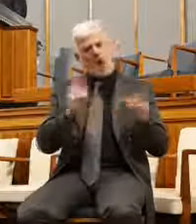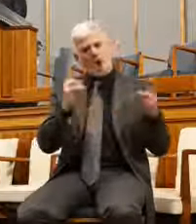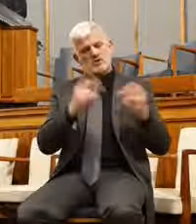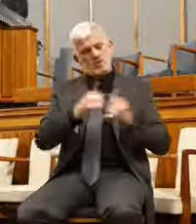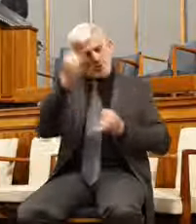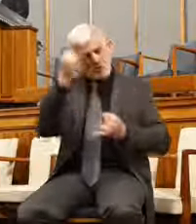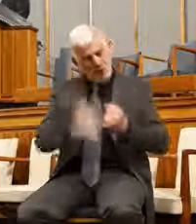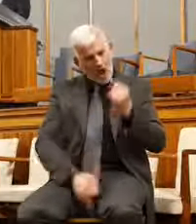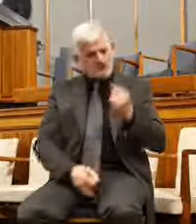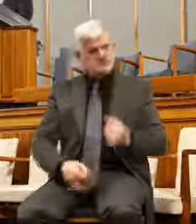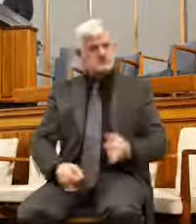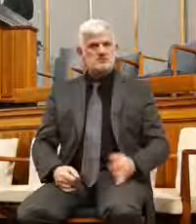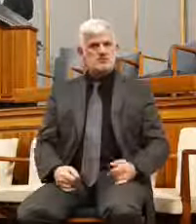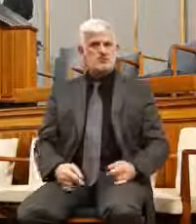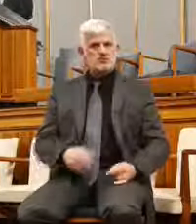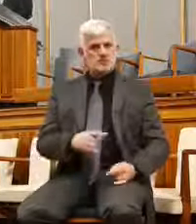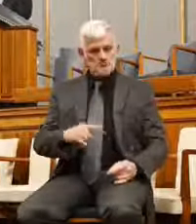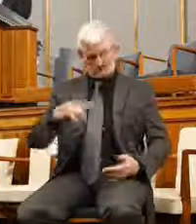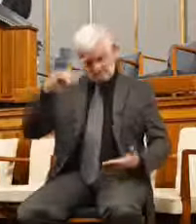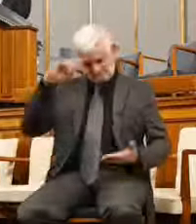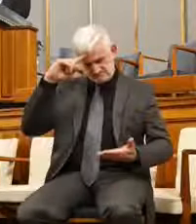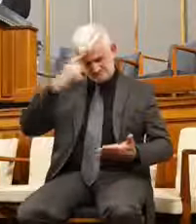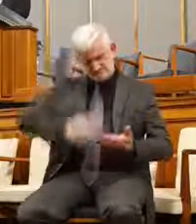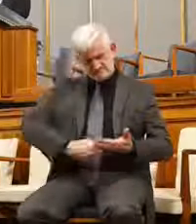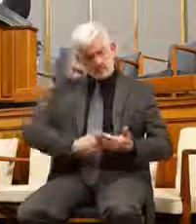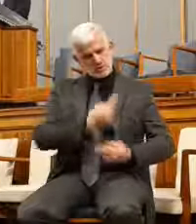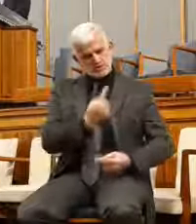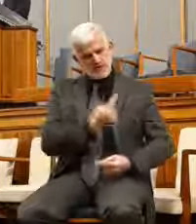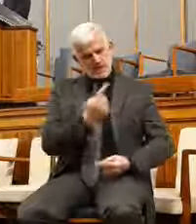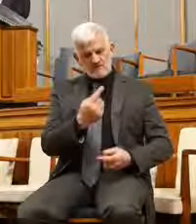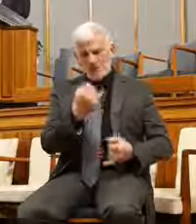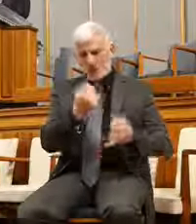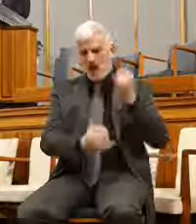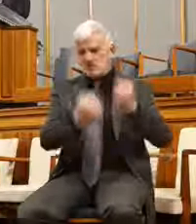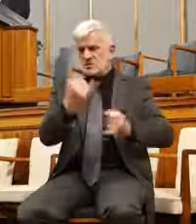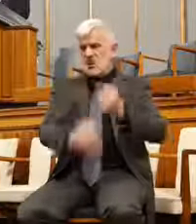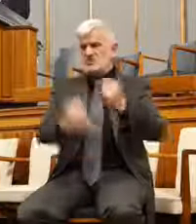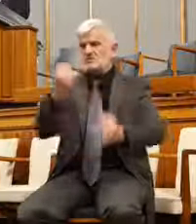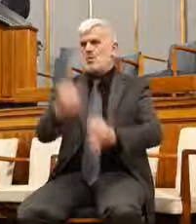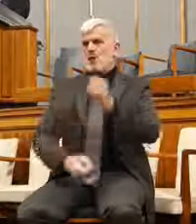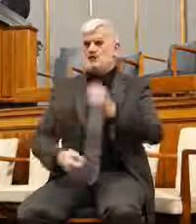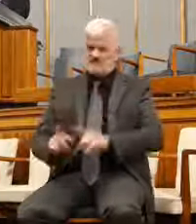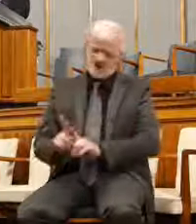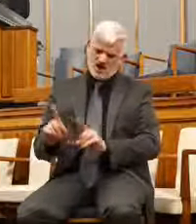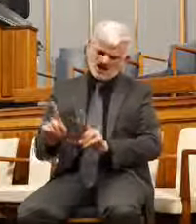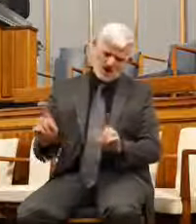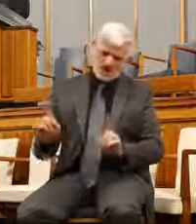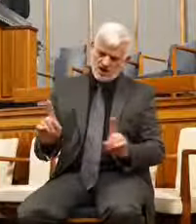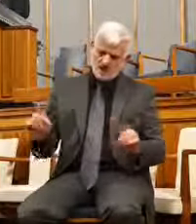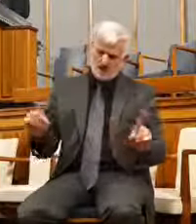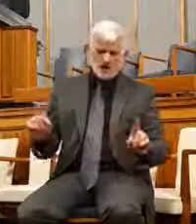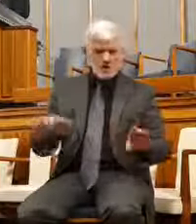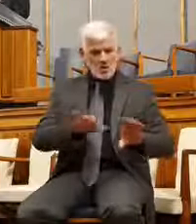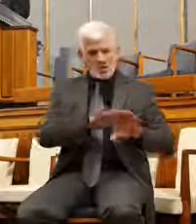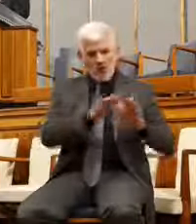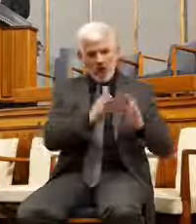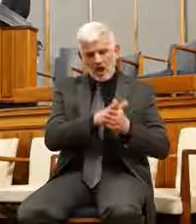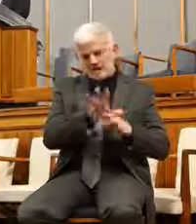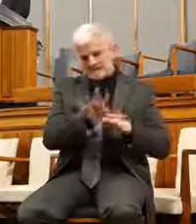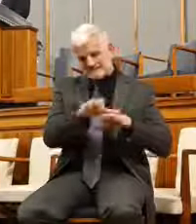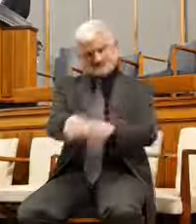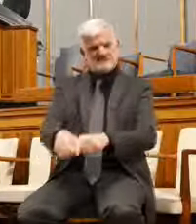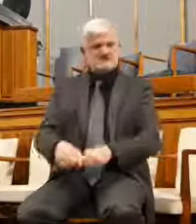Self-determination will take you over. You must have your own way. It'll get worse. This world will take you over. You'll